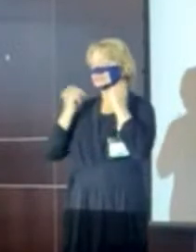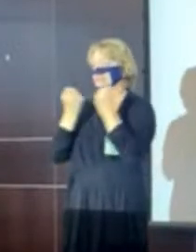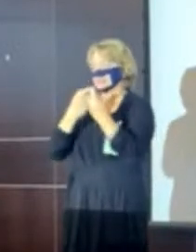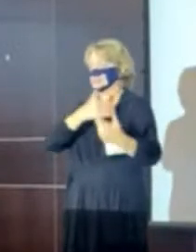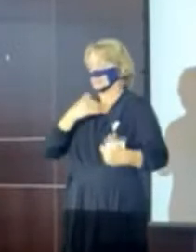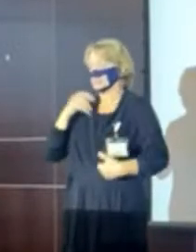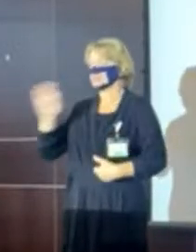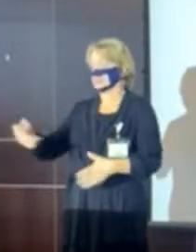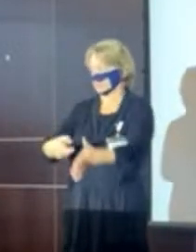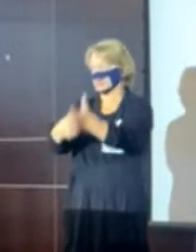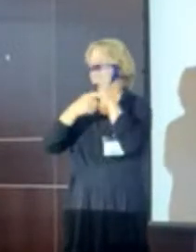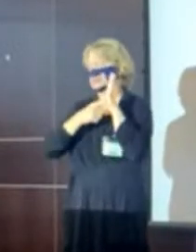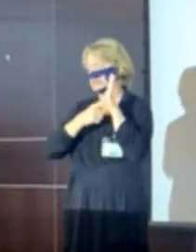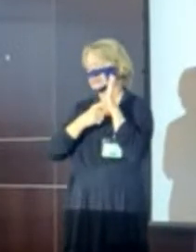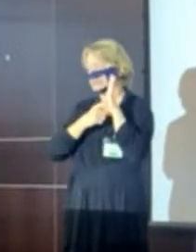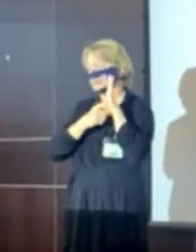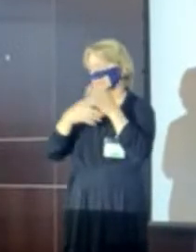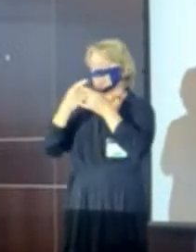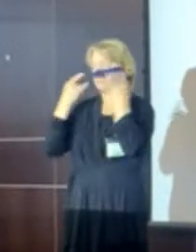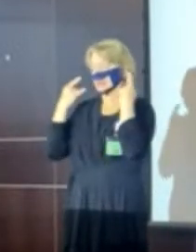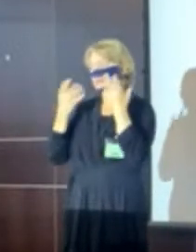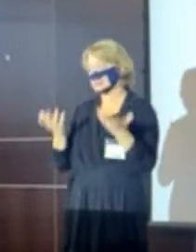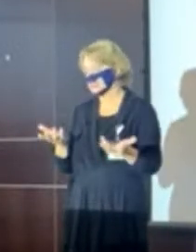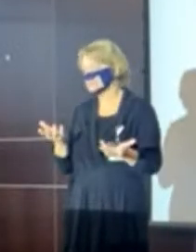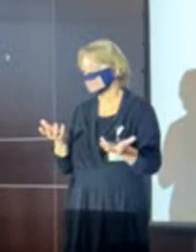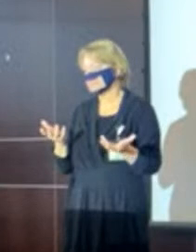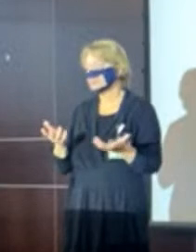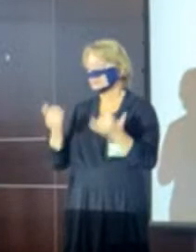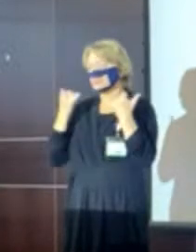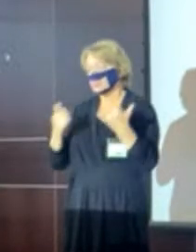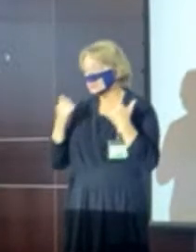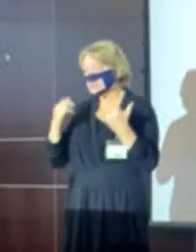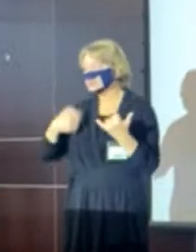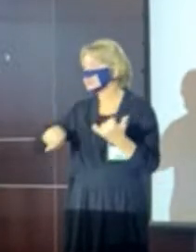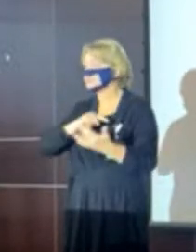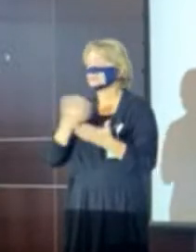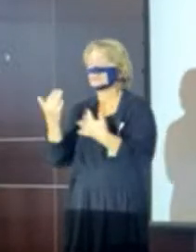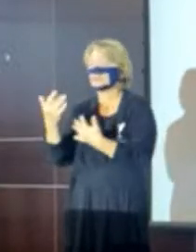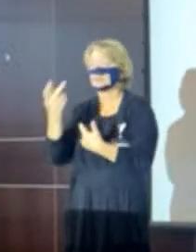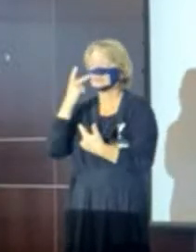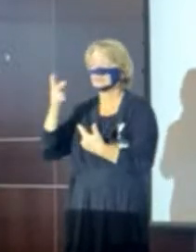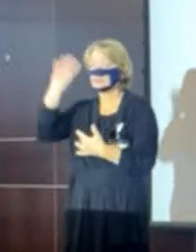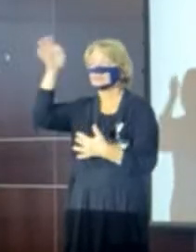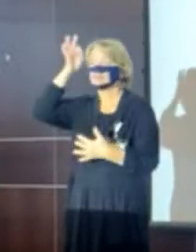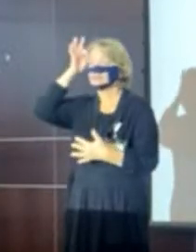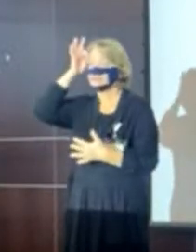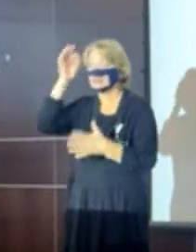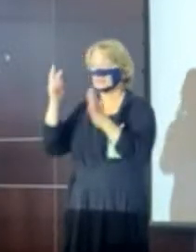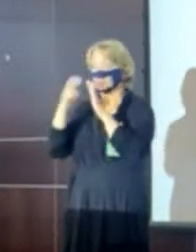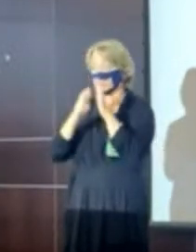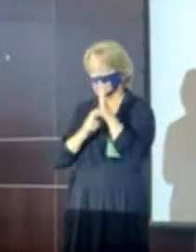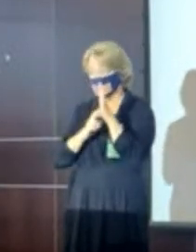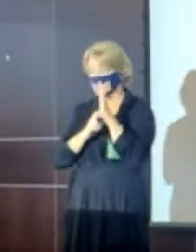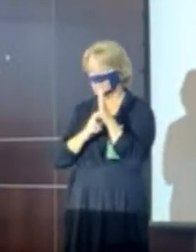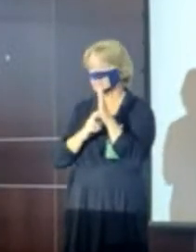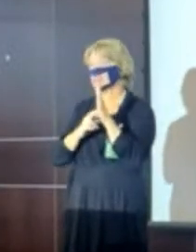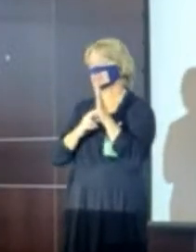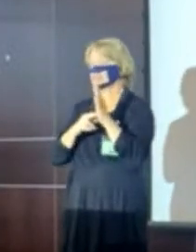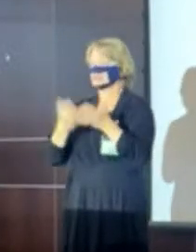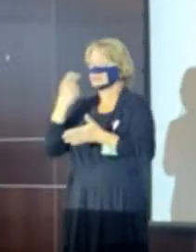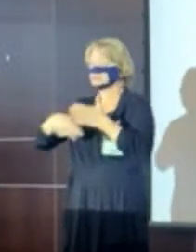we're concerned about that. So at this point, that's why we're just waiting to see what the federal guidelines are asking us to